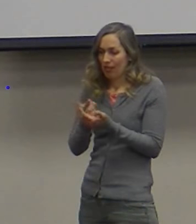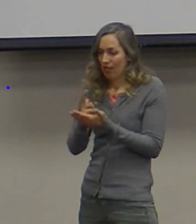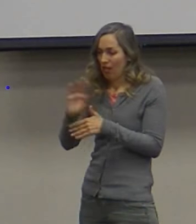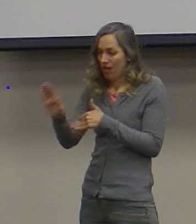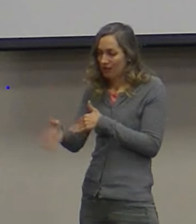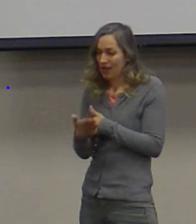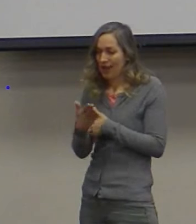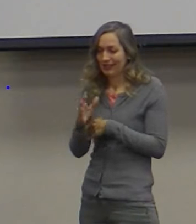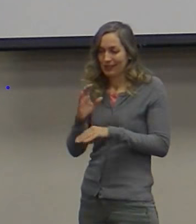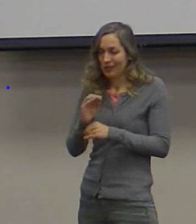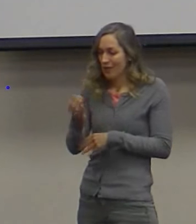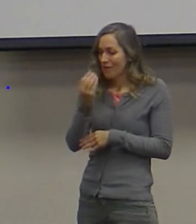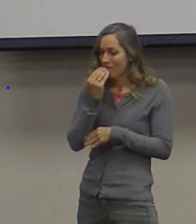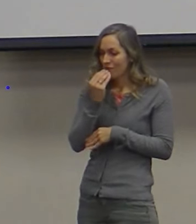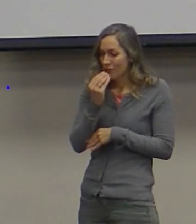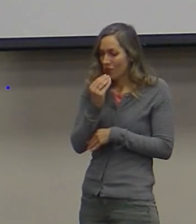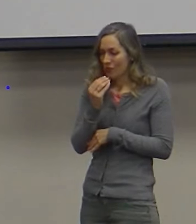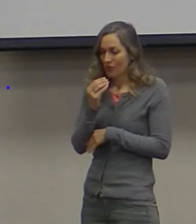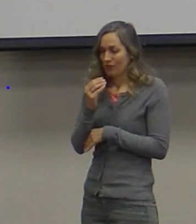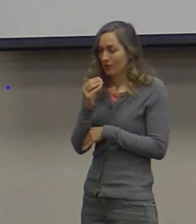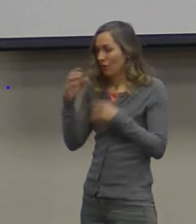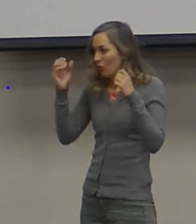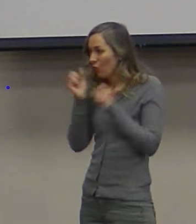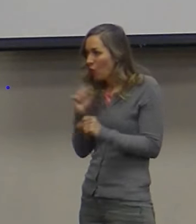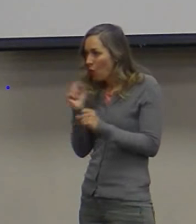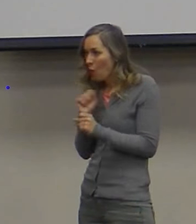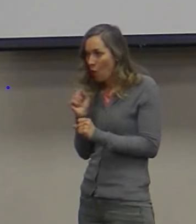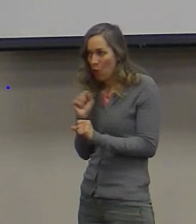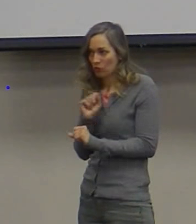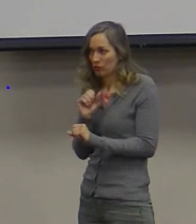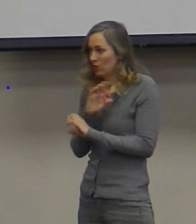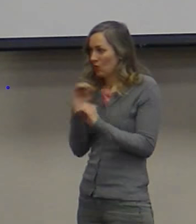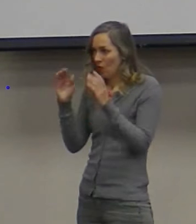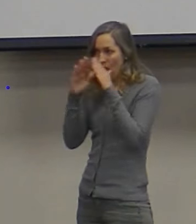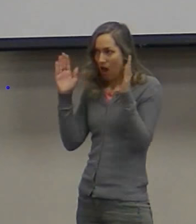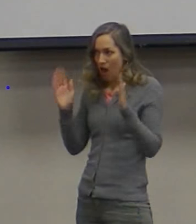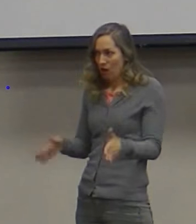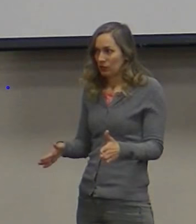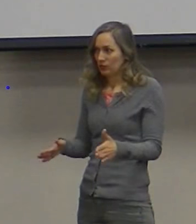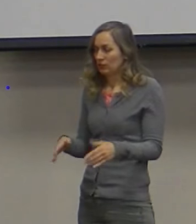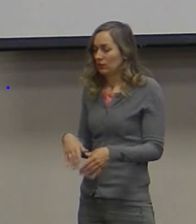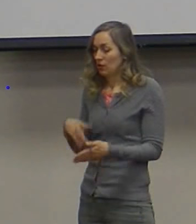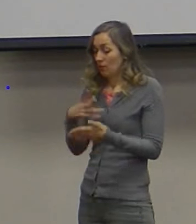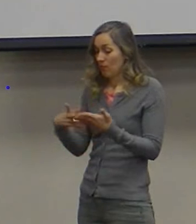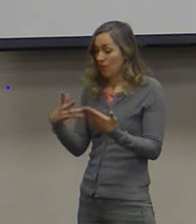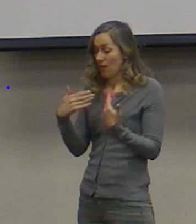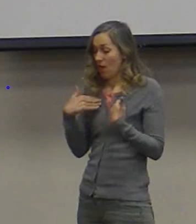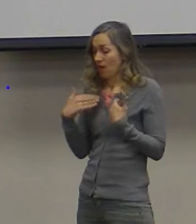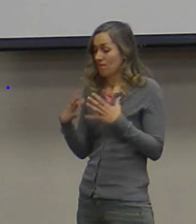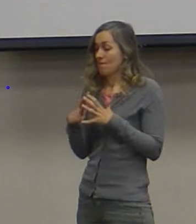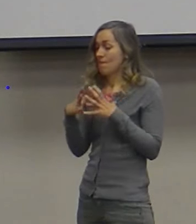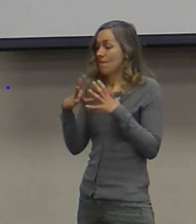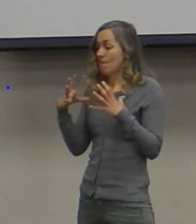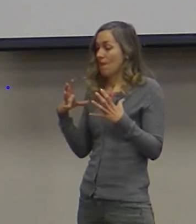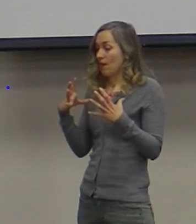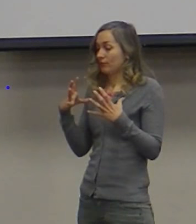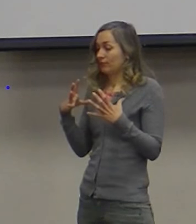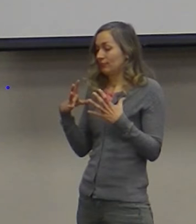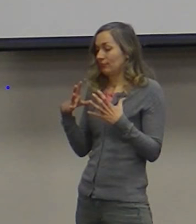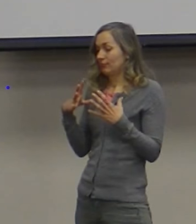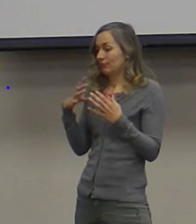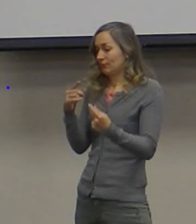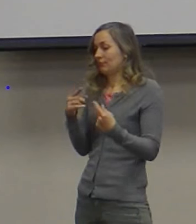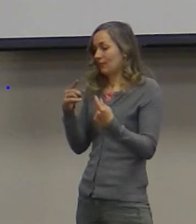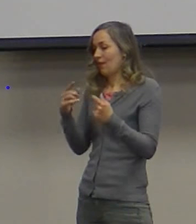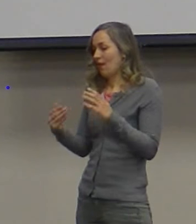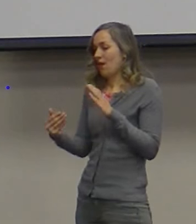food, in cold and exposure." Paul faced opposition. In Acts chapter 4, or